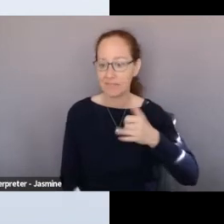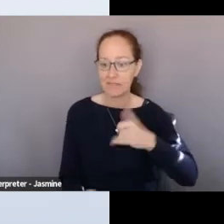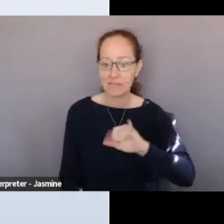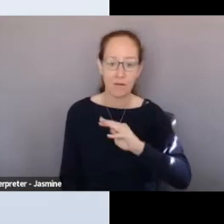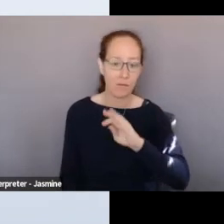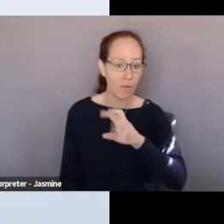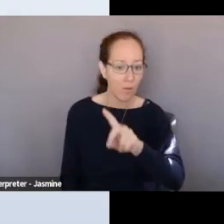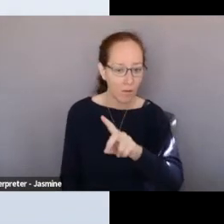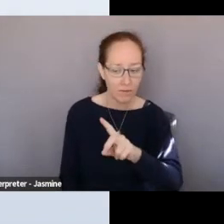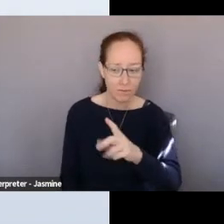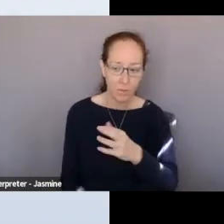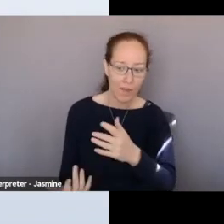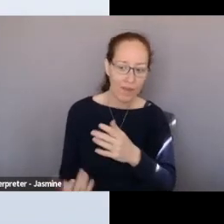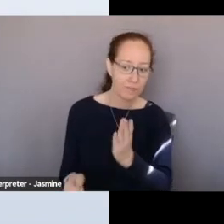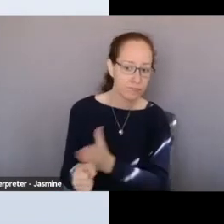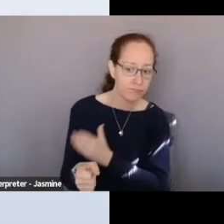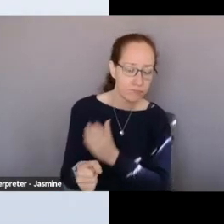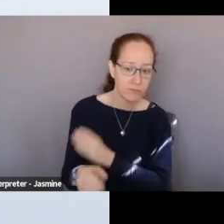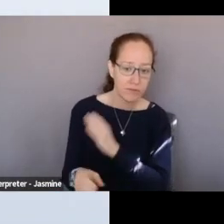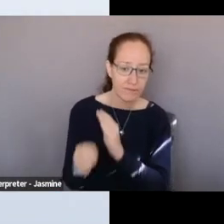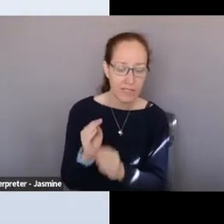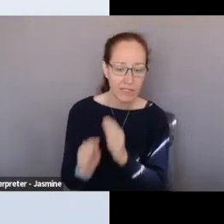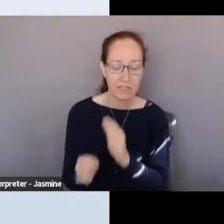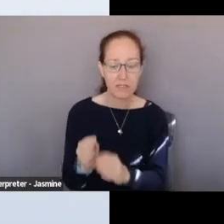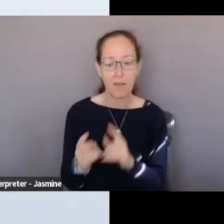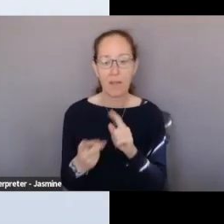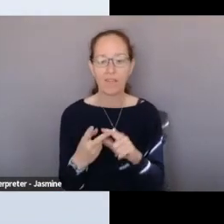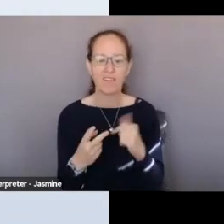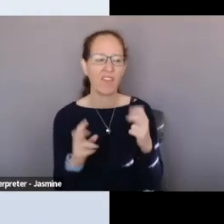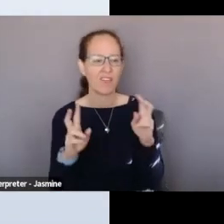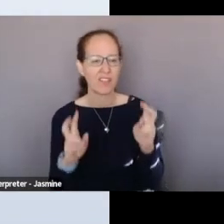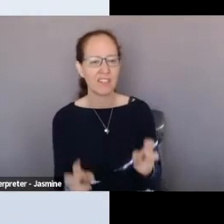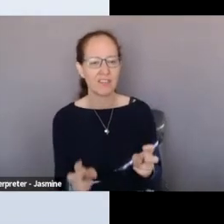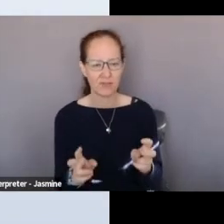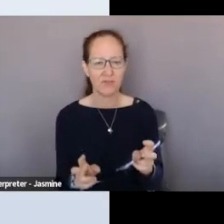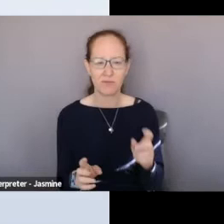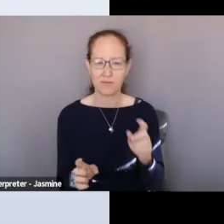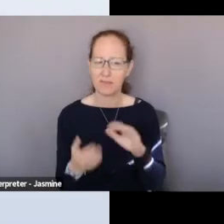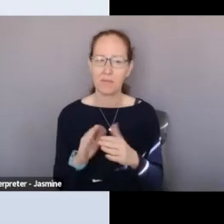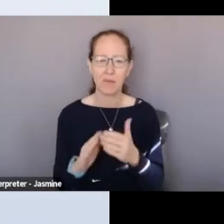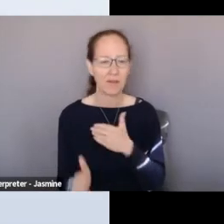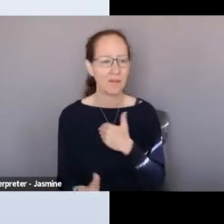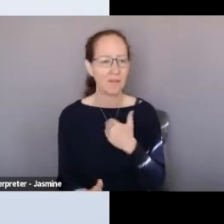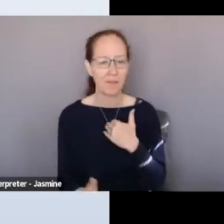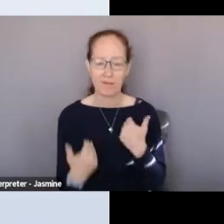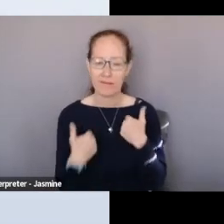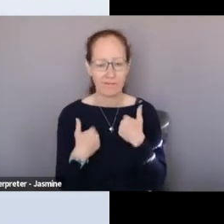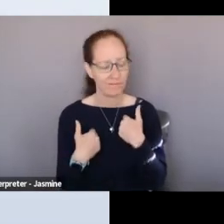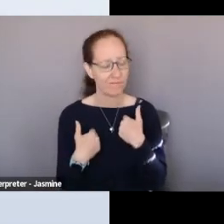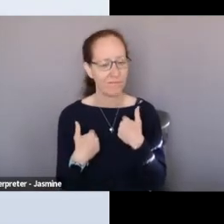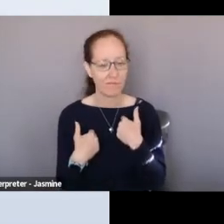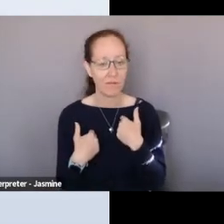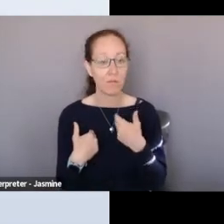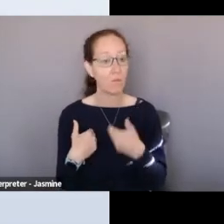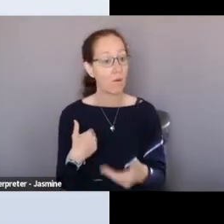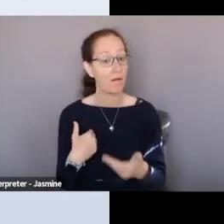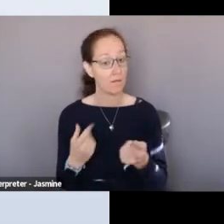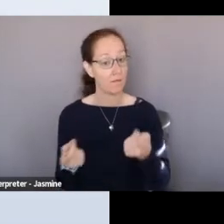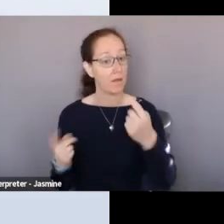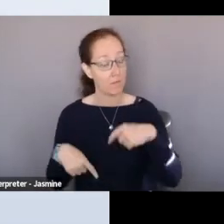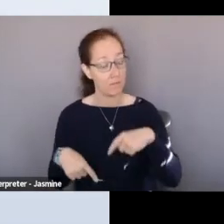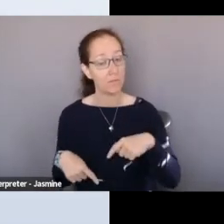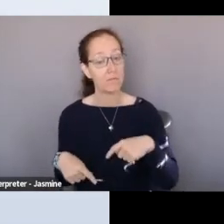with and other folks in the community are dealing with. You're welcome to come. I bring this forward